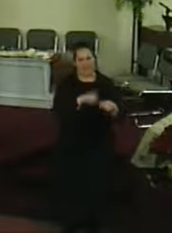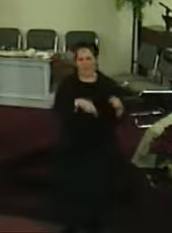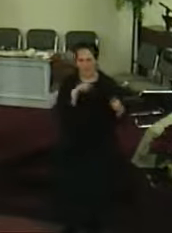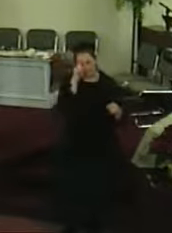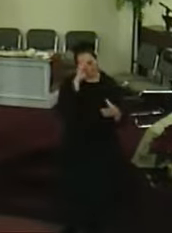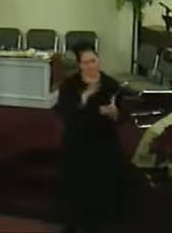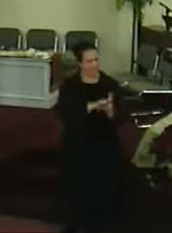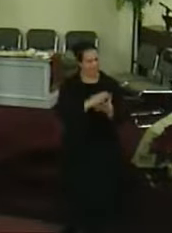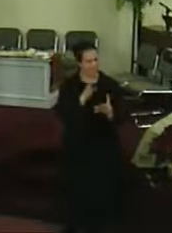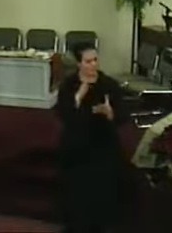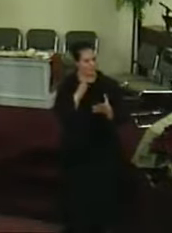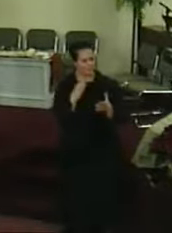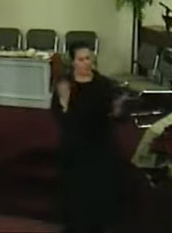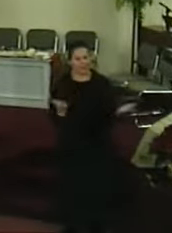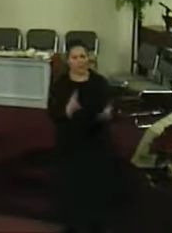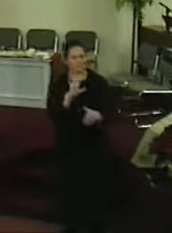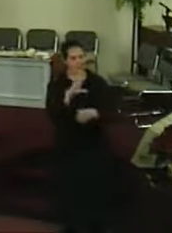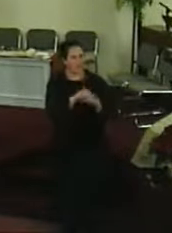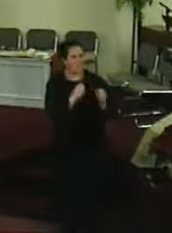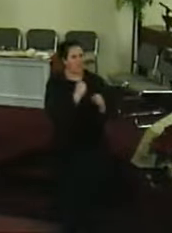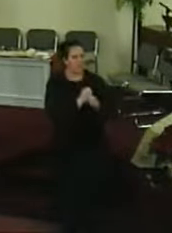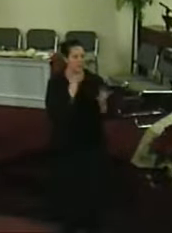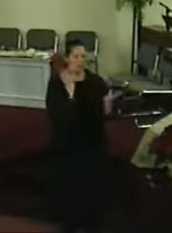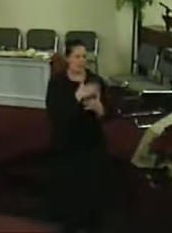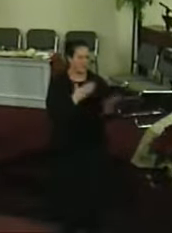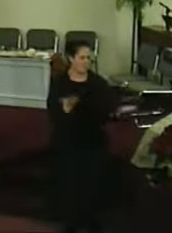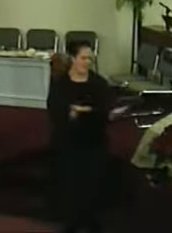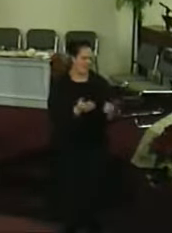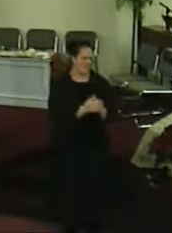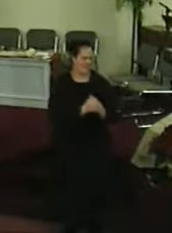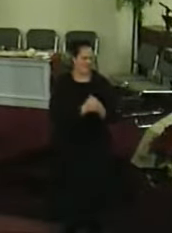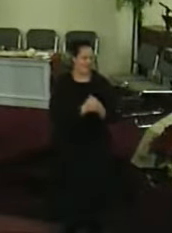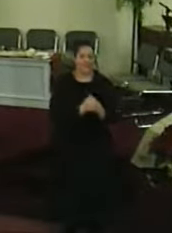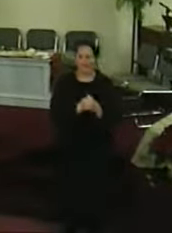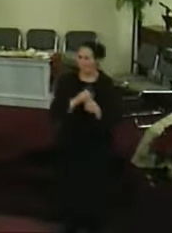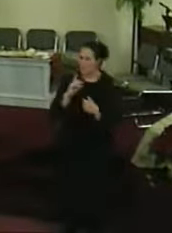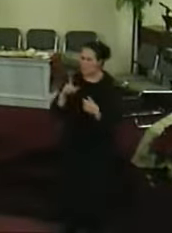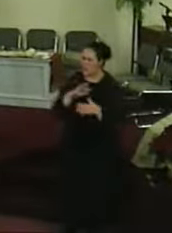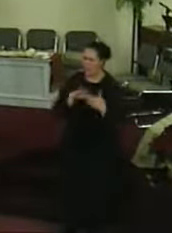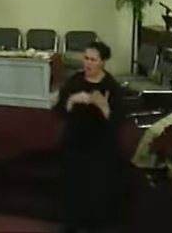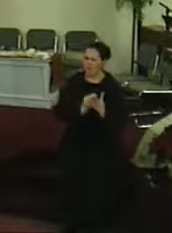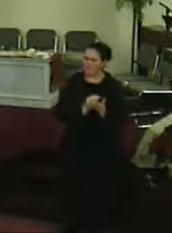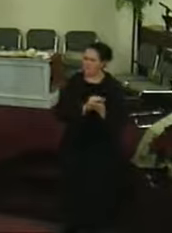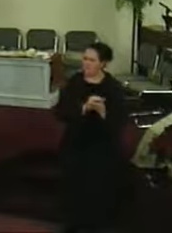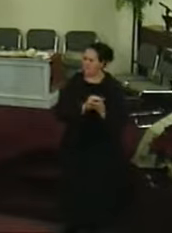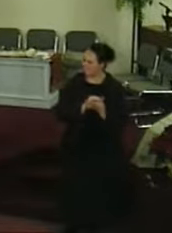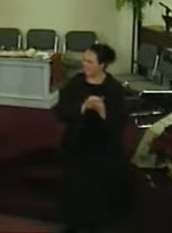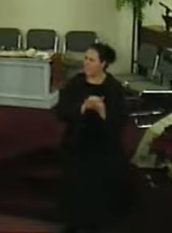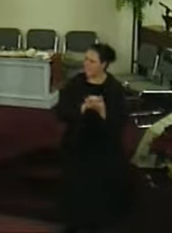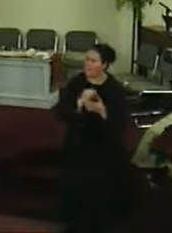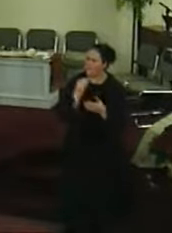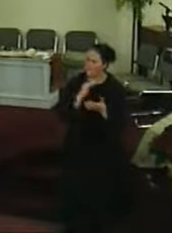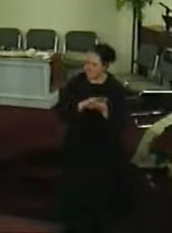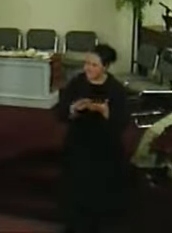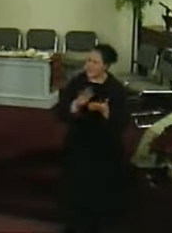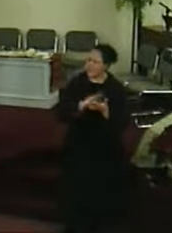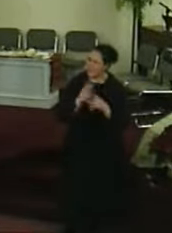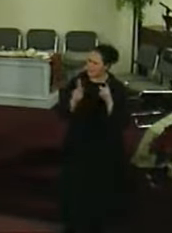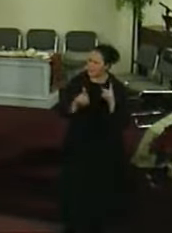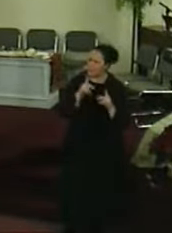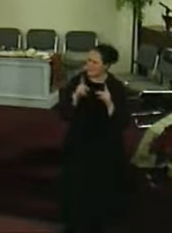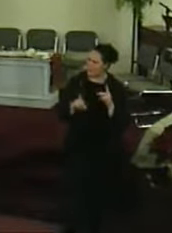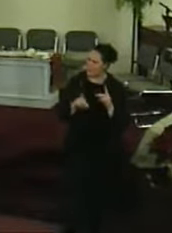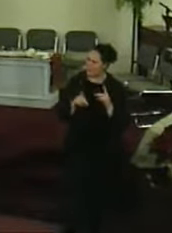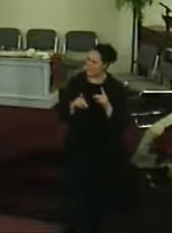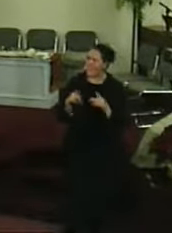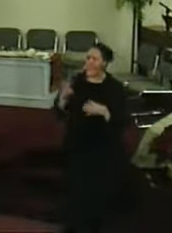thing. And I'll tell you what. Y'all seem like a really nice group of people. And the Billingsley deserves a good group